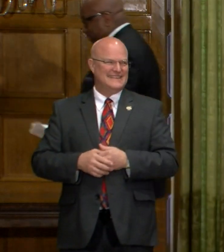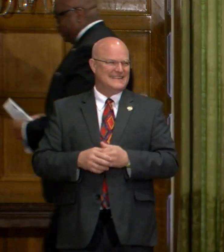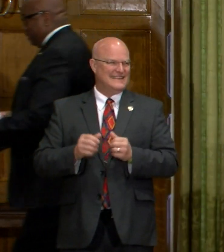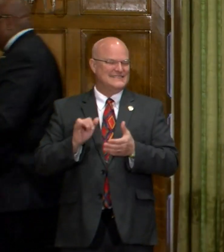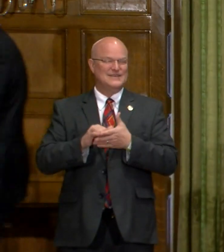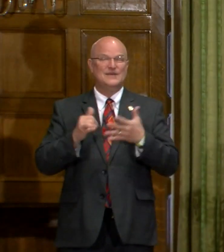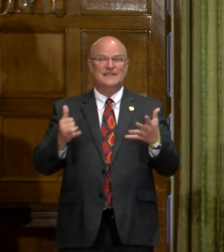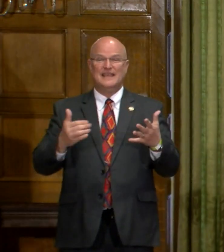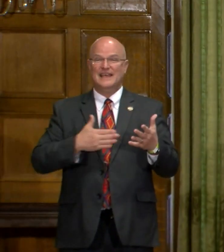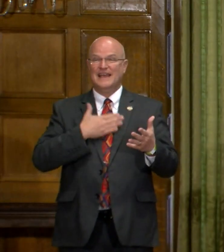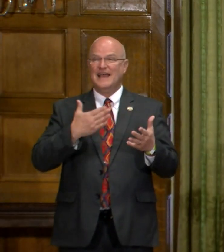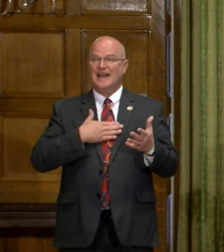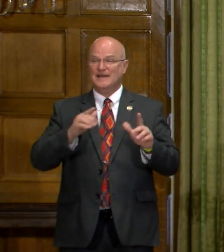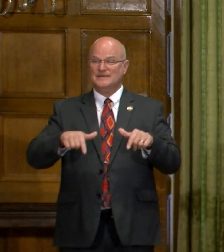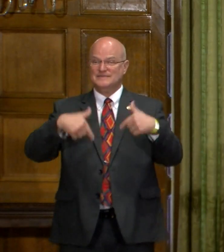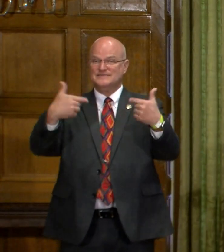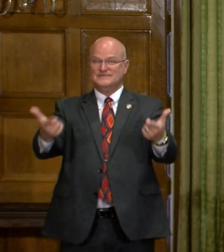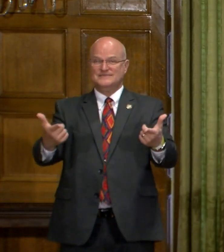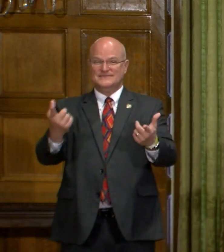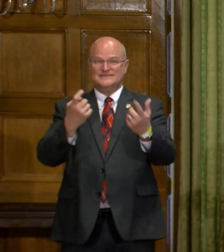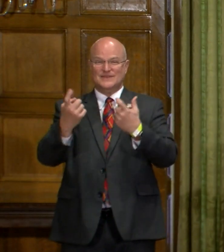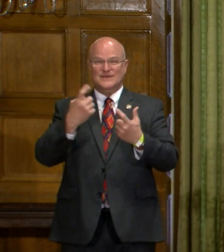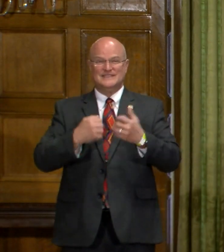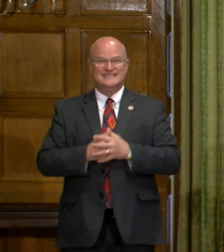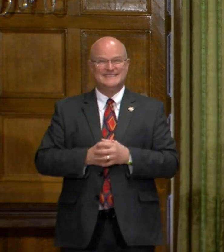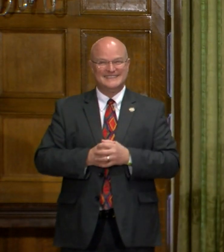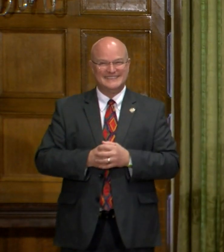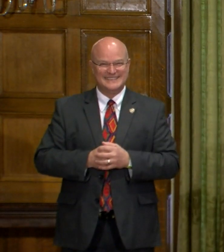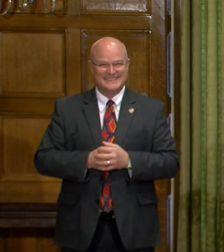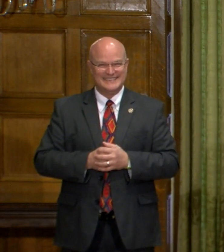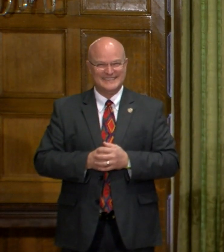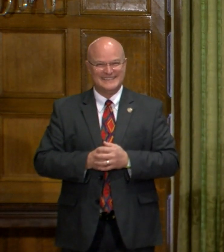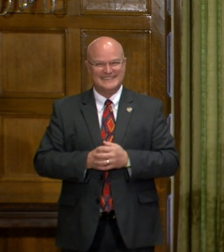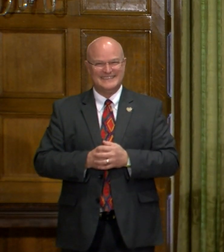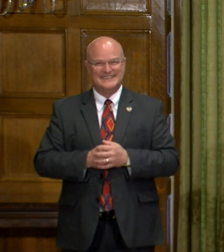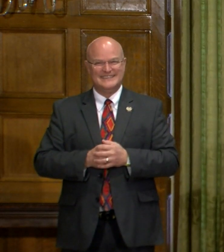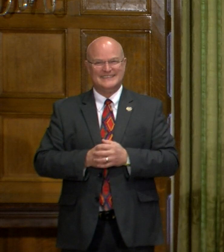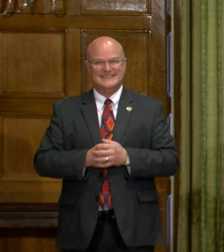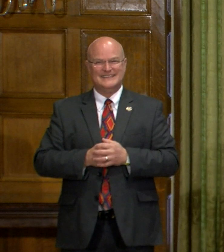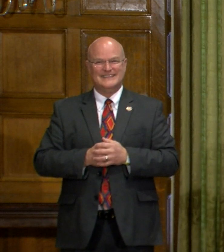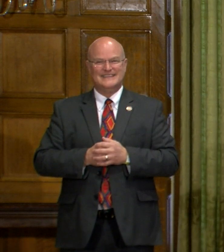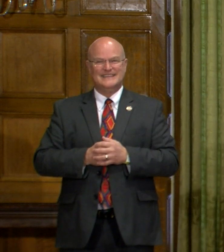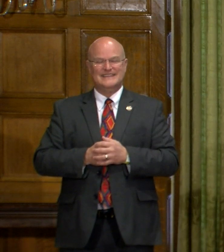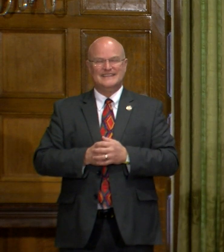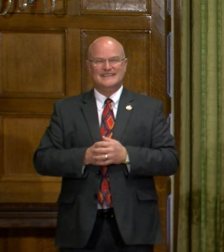With that, happy to turn open to questions.